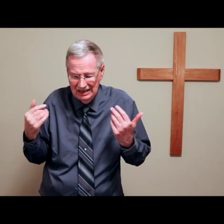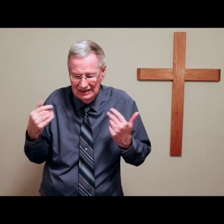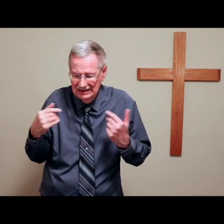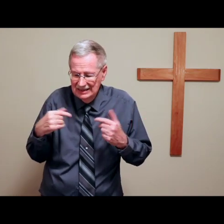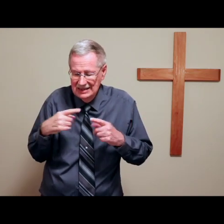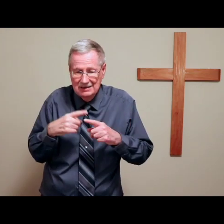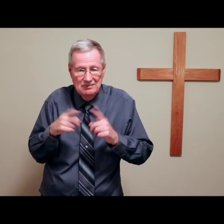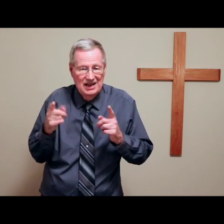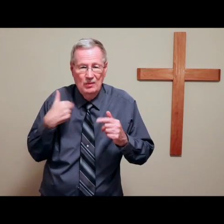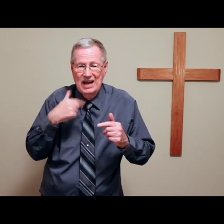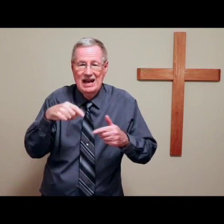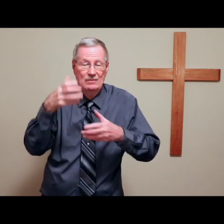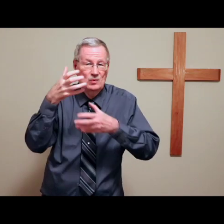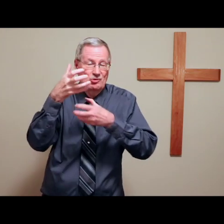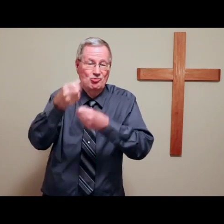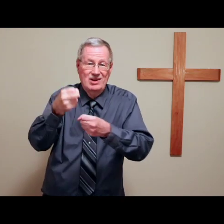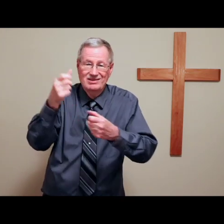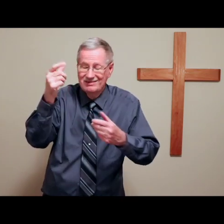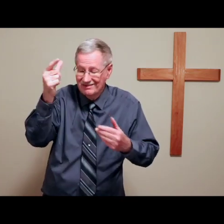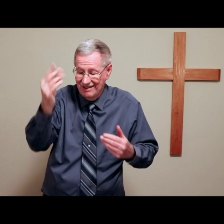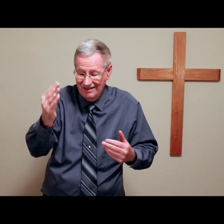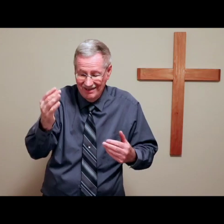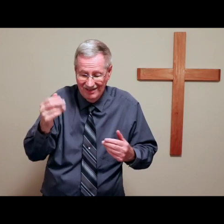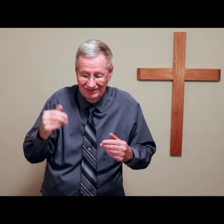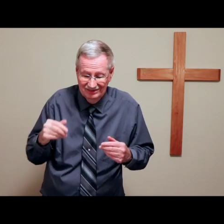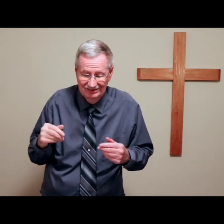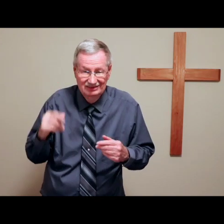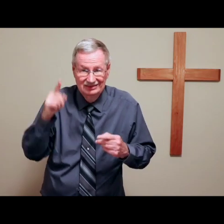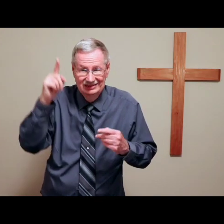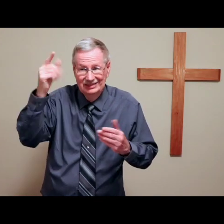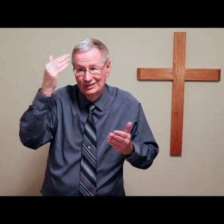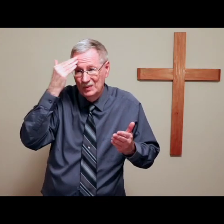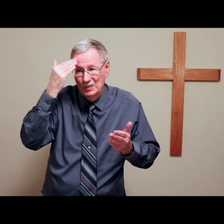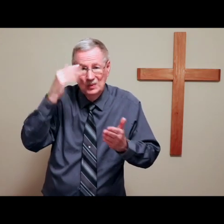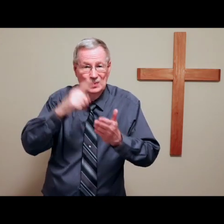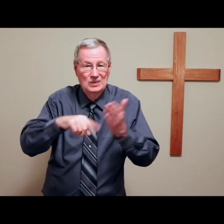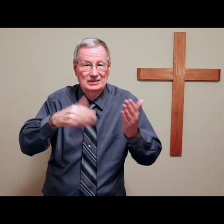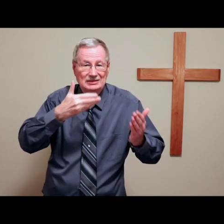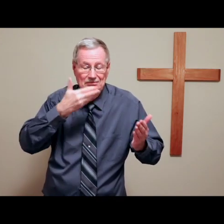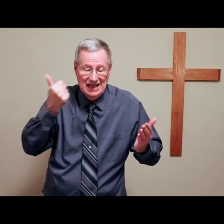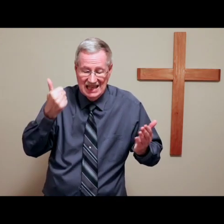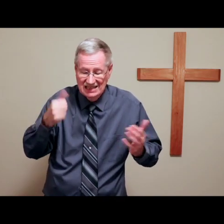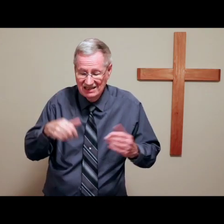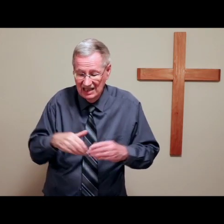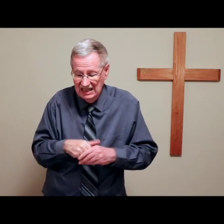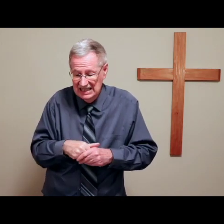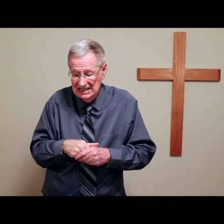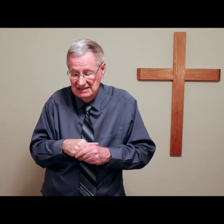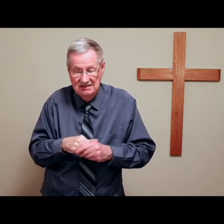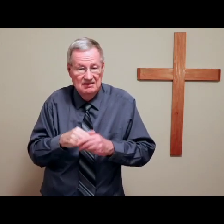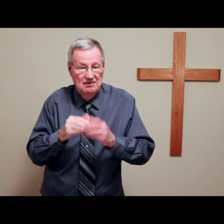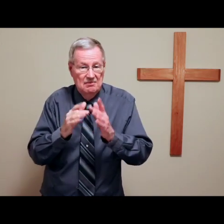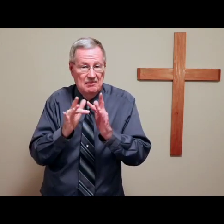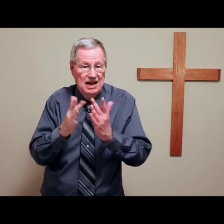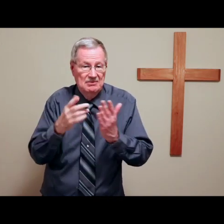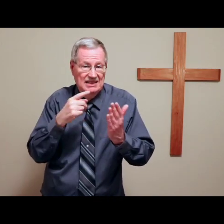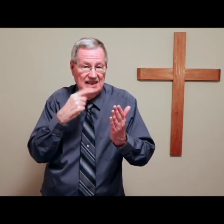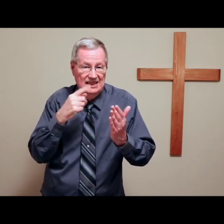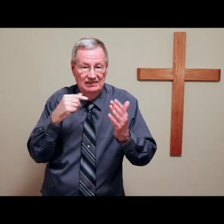I know that sometimes we don't understand why, but we just need to trust in the Lord and know that He knows best.